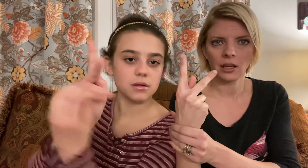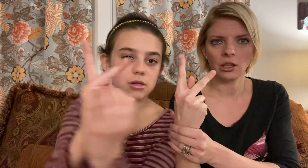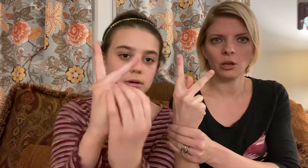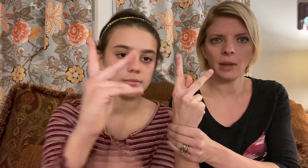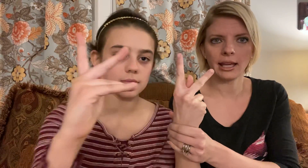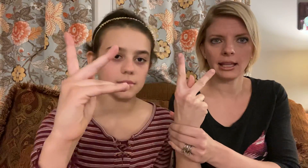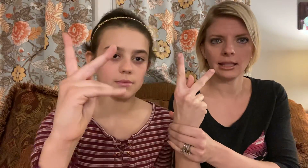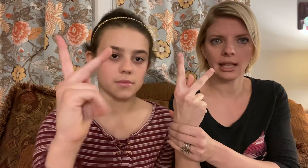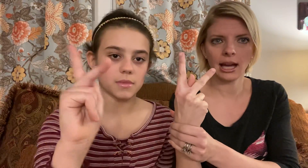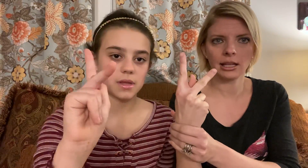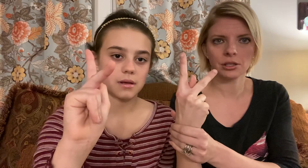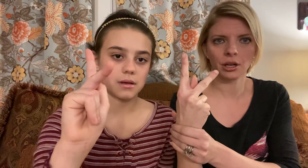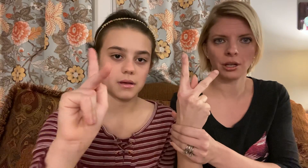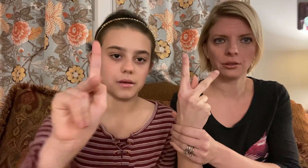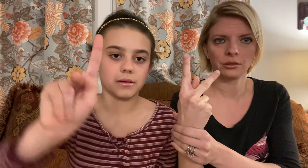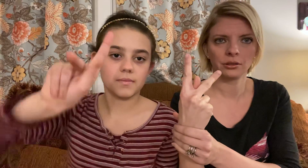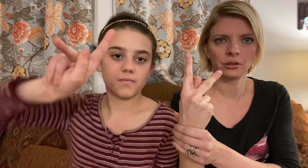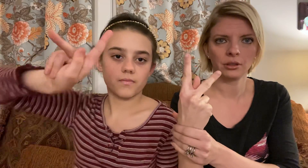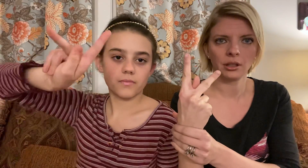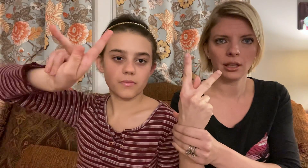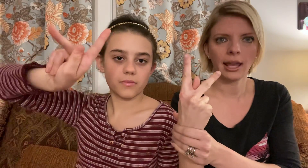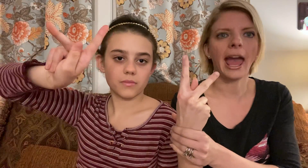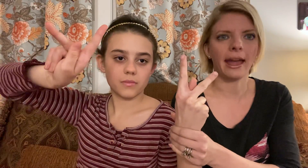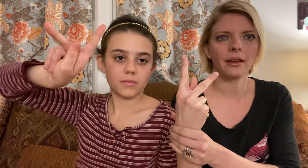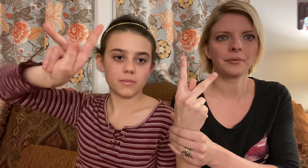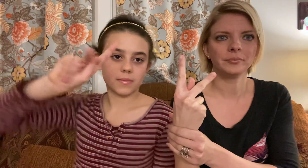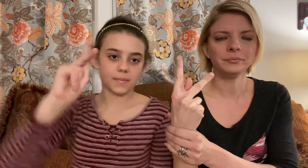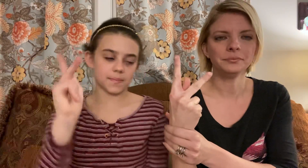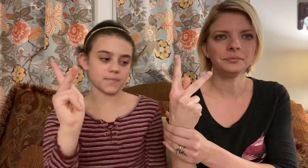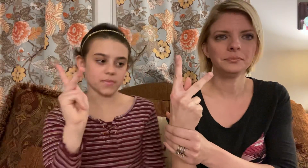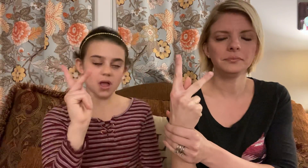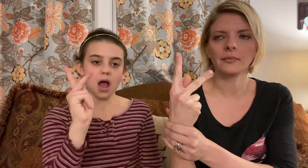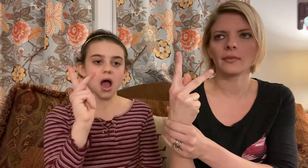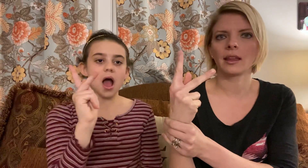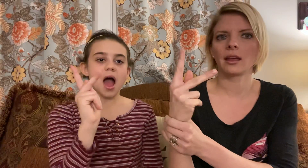You make it like that and turn. K.